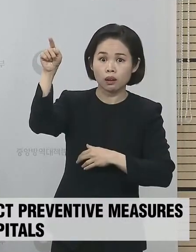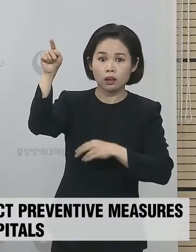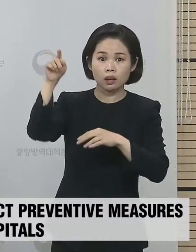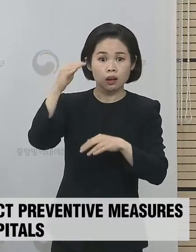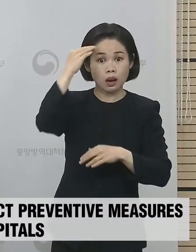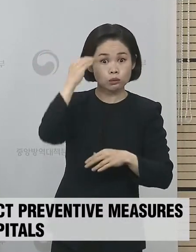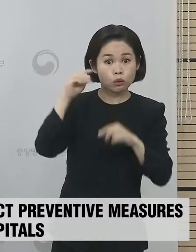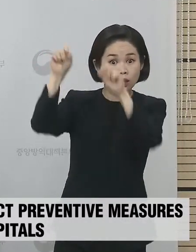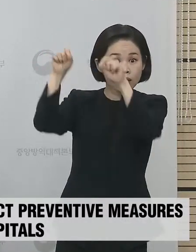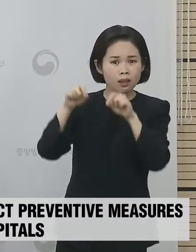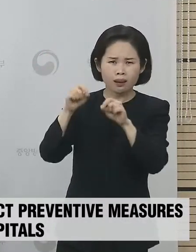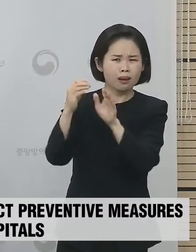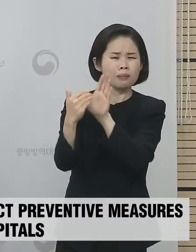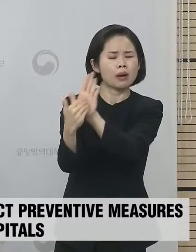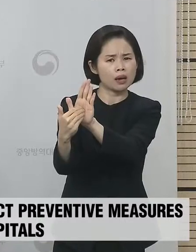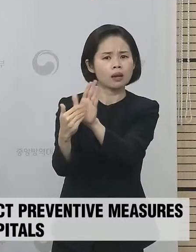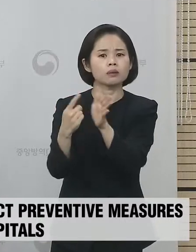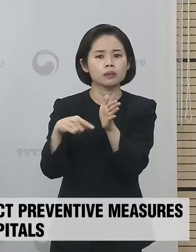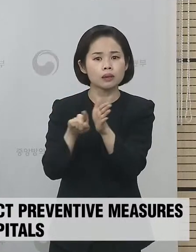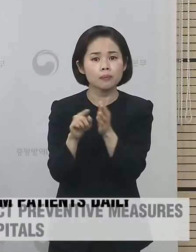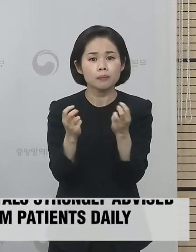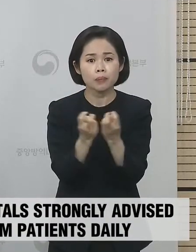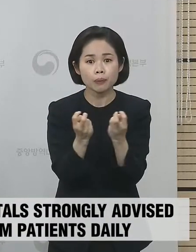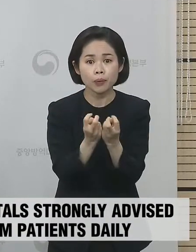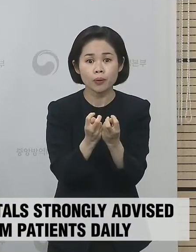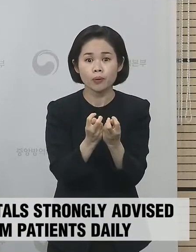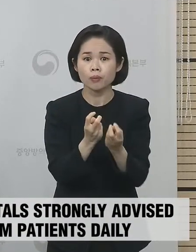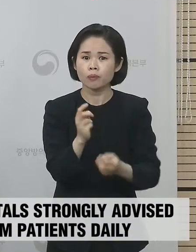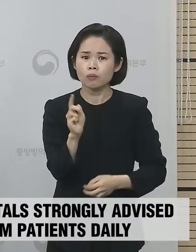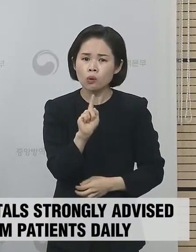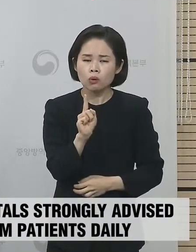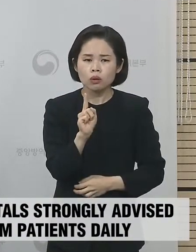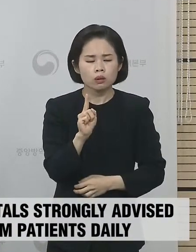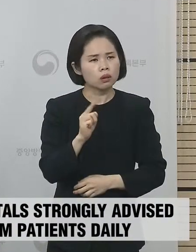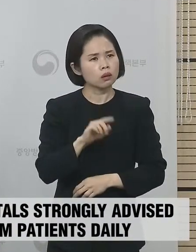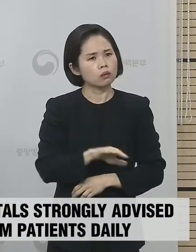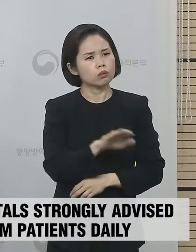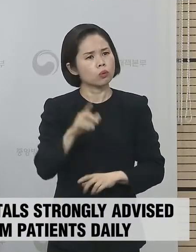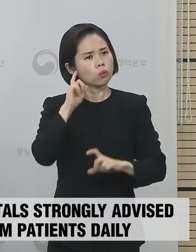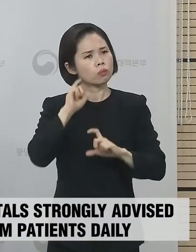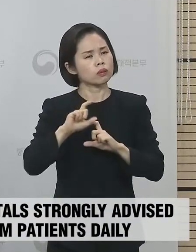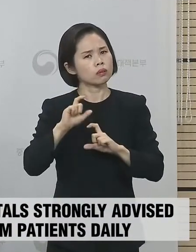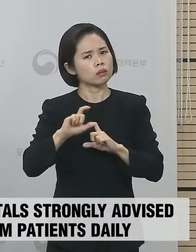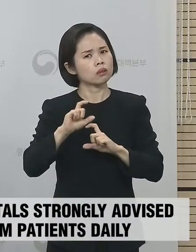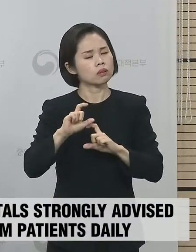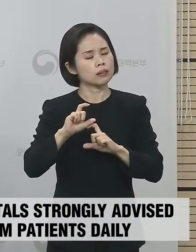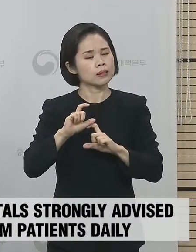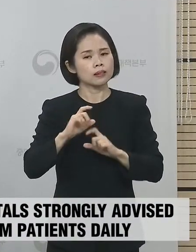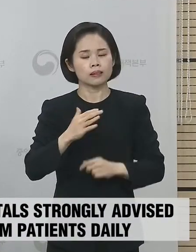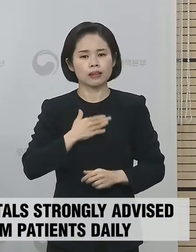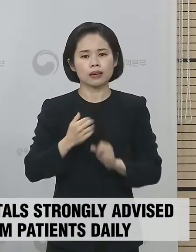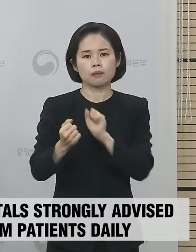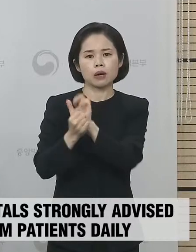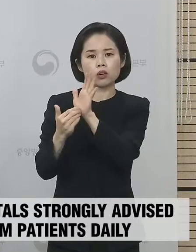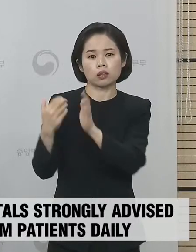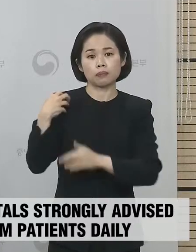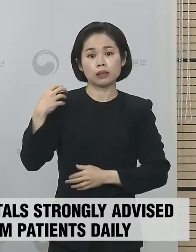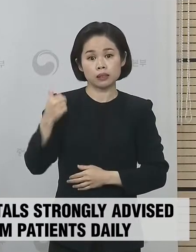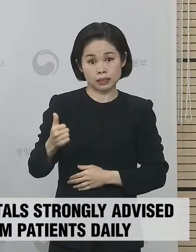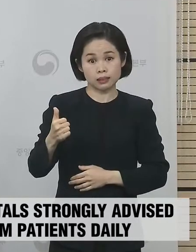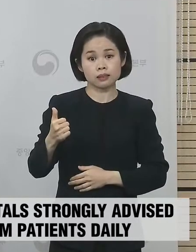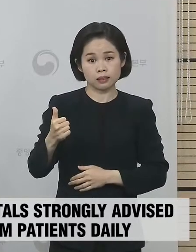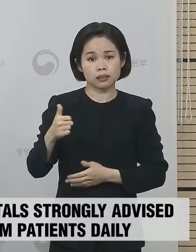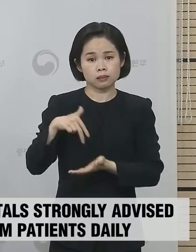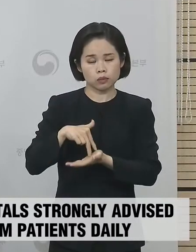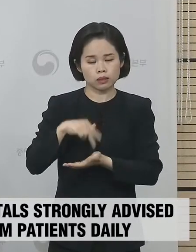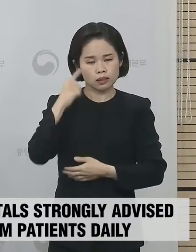a widespread of the COVID-19. And we need to also ask ourselves how we should react to the virus so